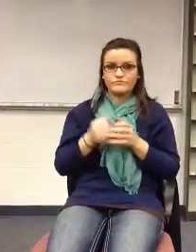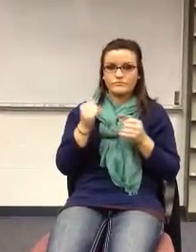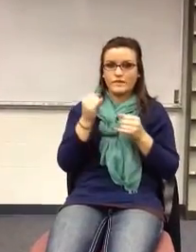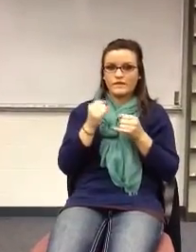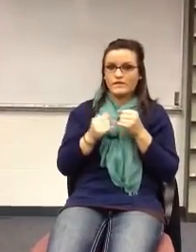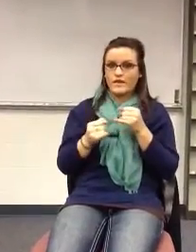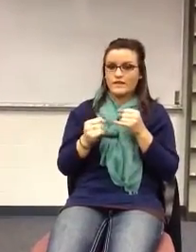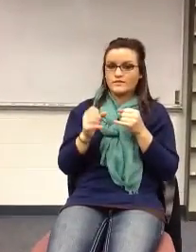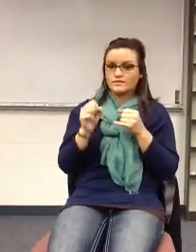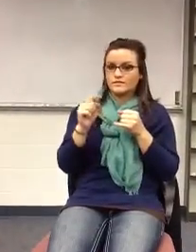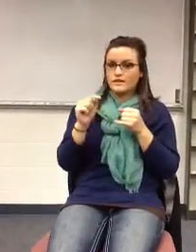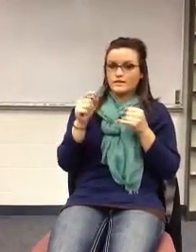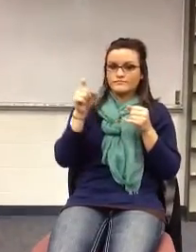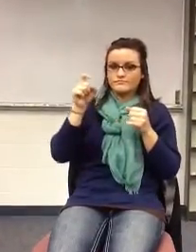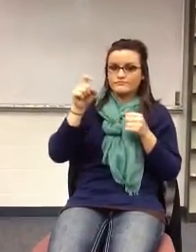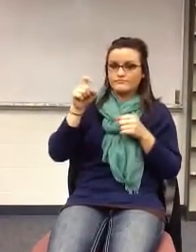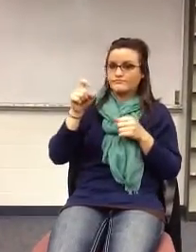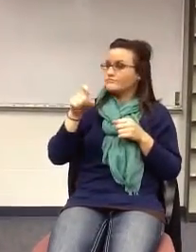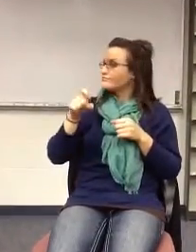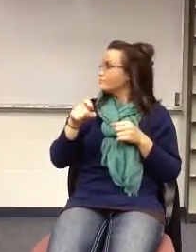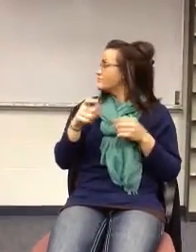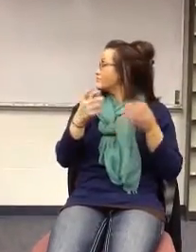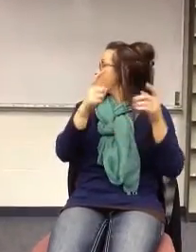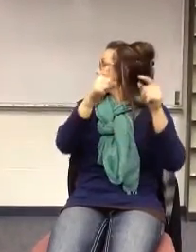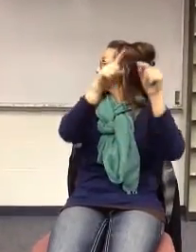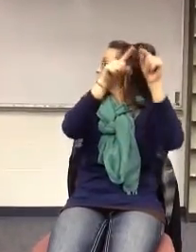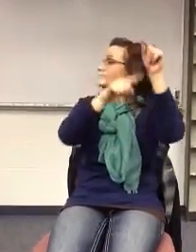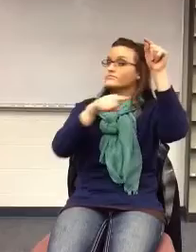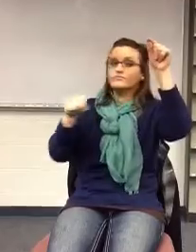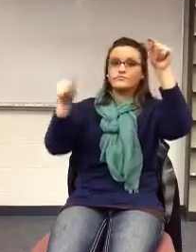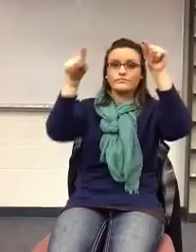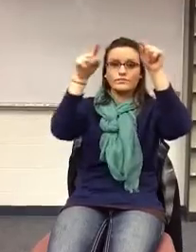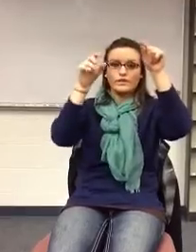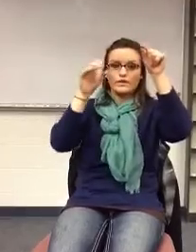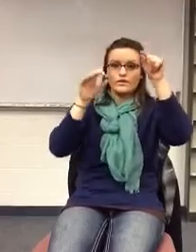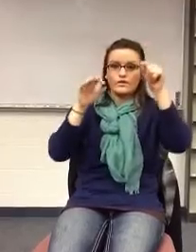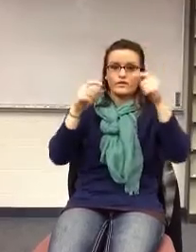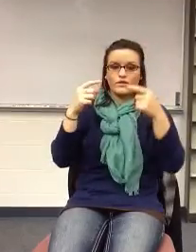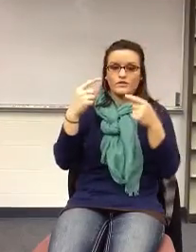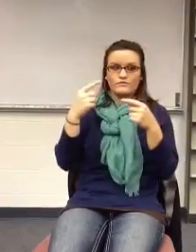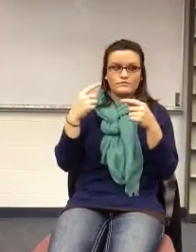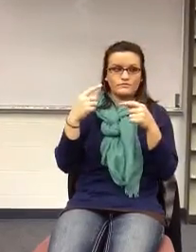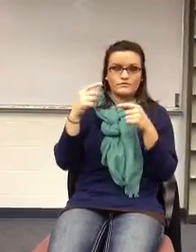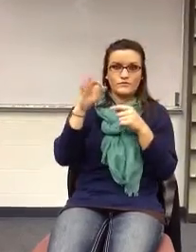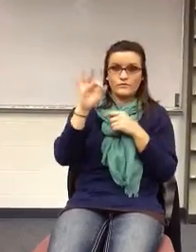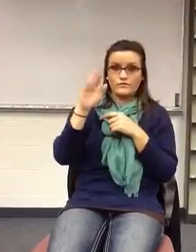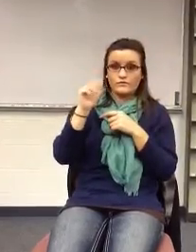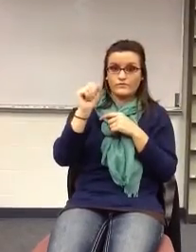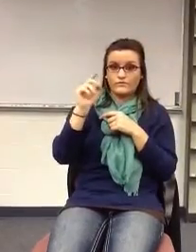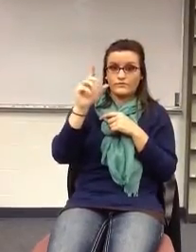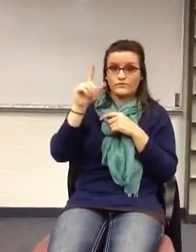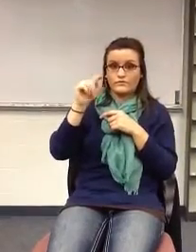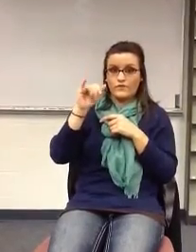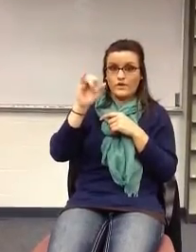Okay, do you notice how we don't have any fractions or decimals on the board? A rational number represents, adds in that